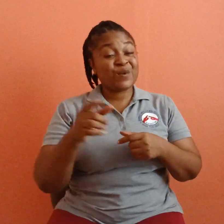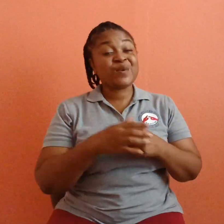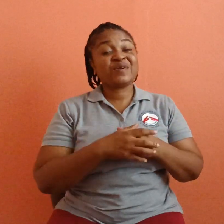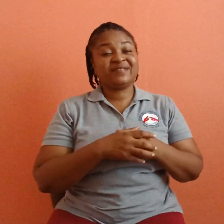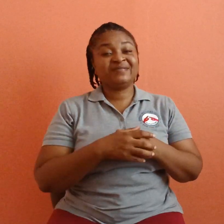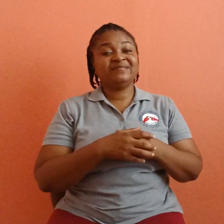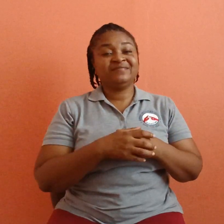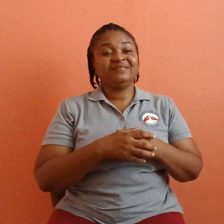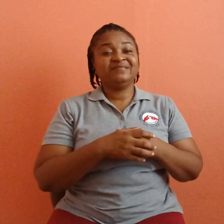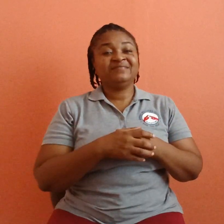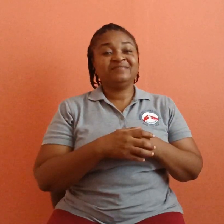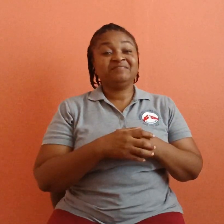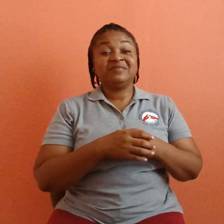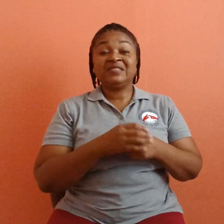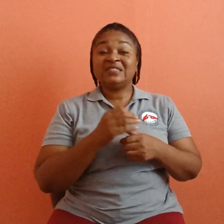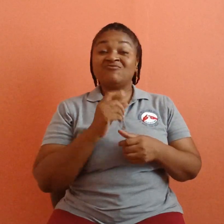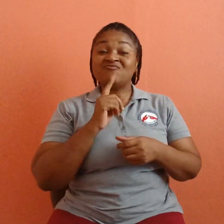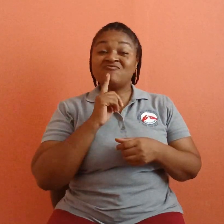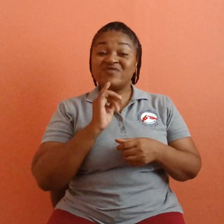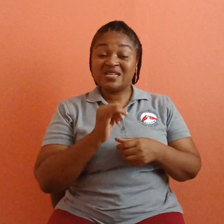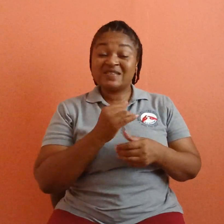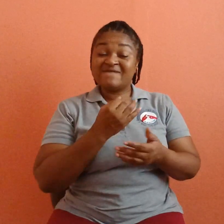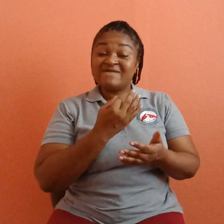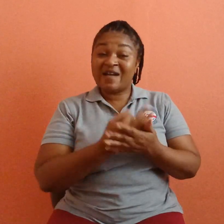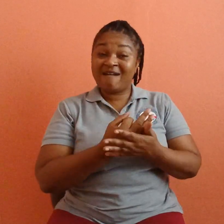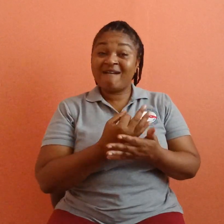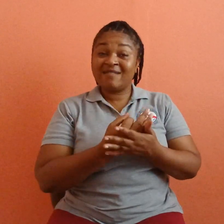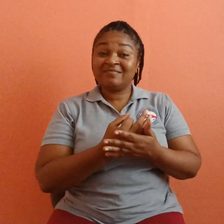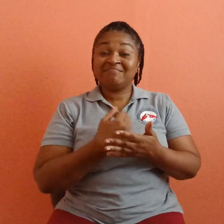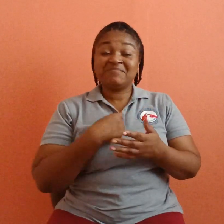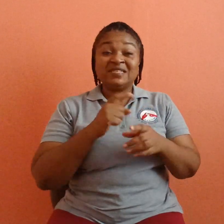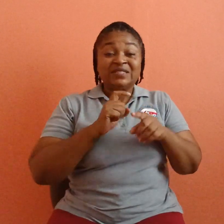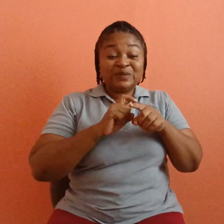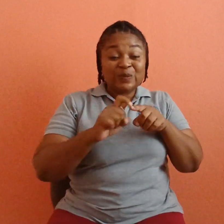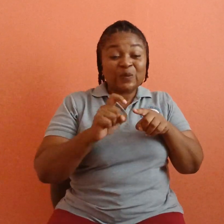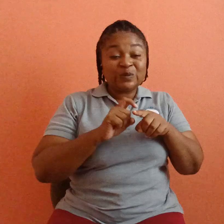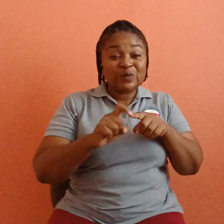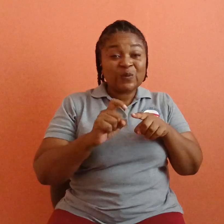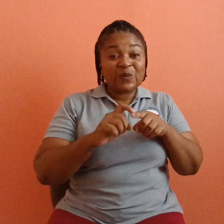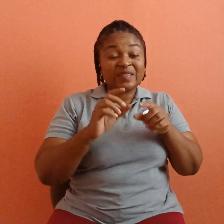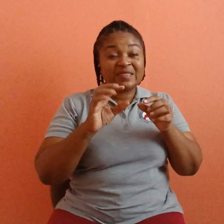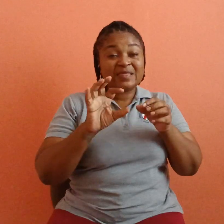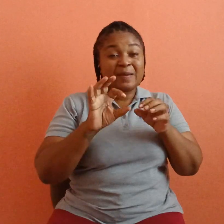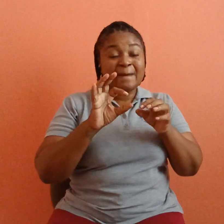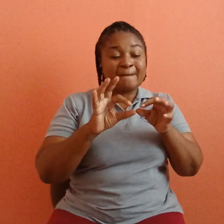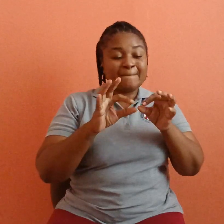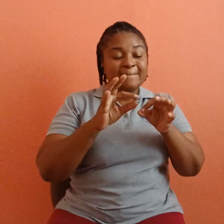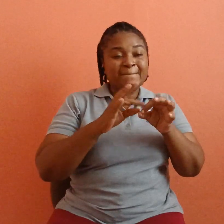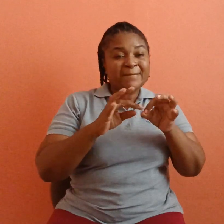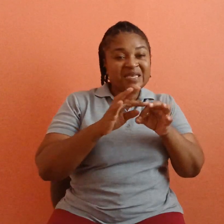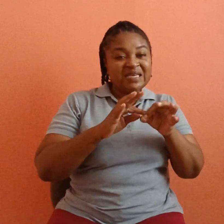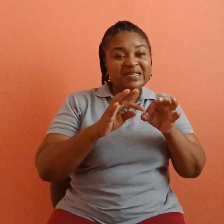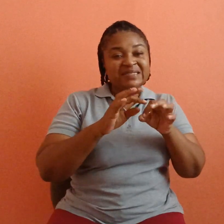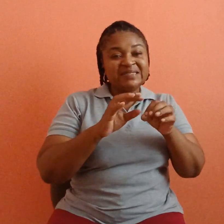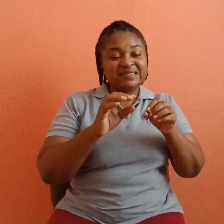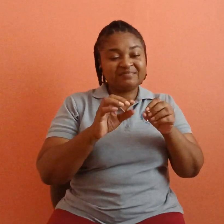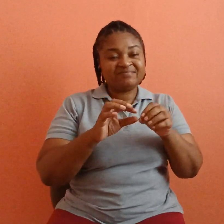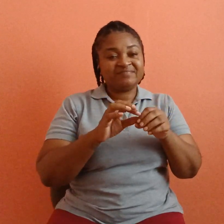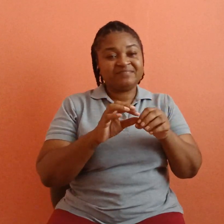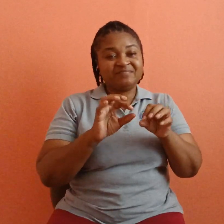In fact, I even sewed the beads on so that they spelled out